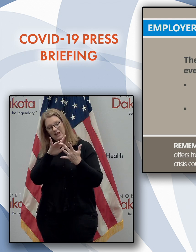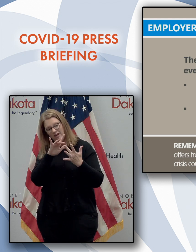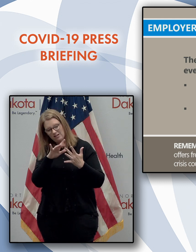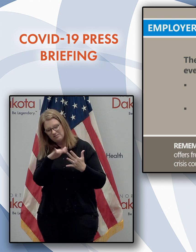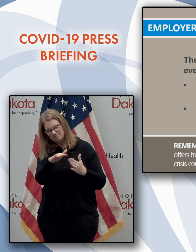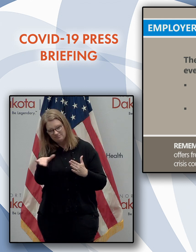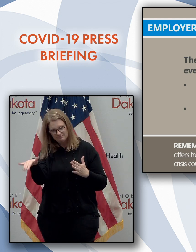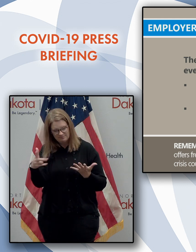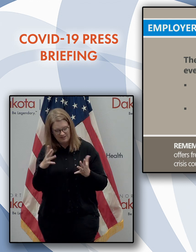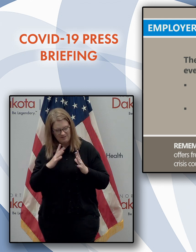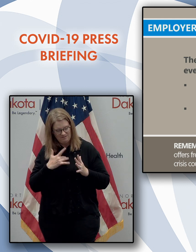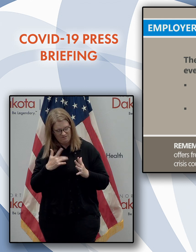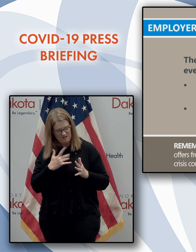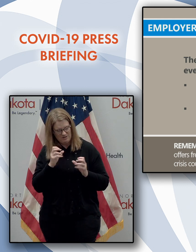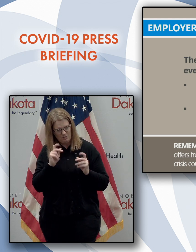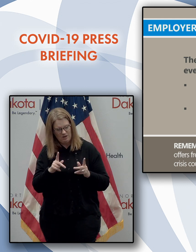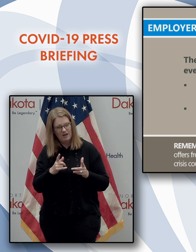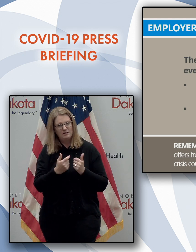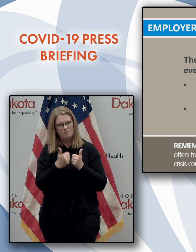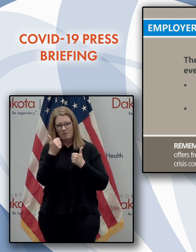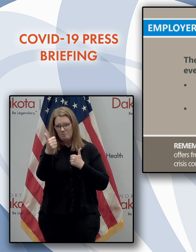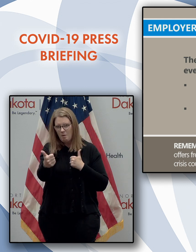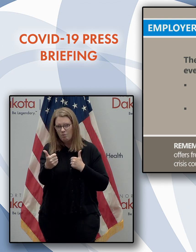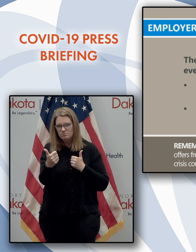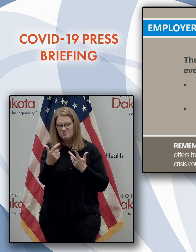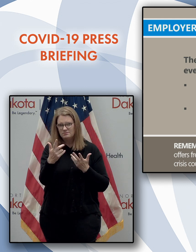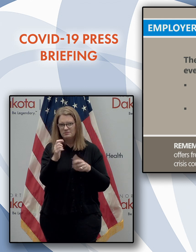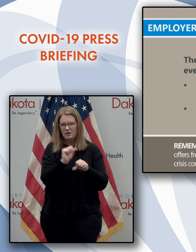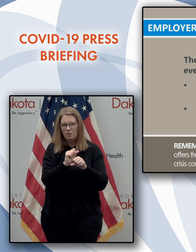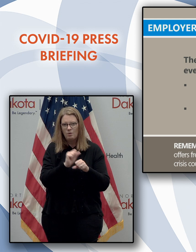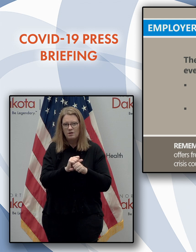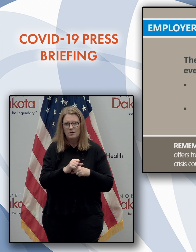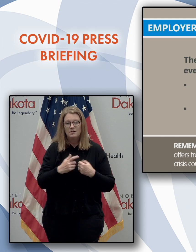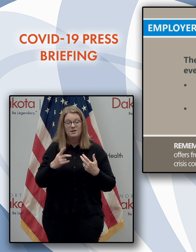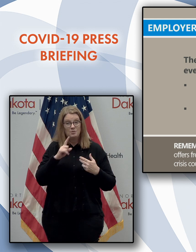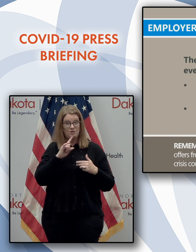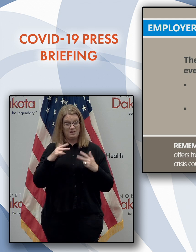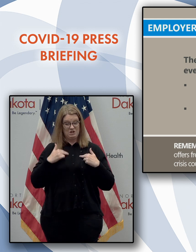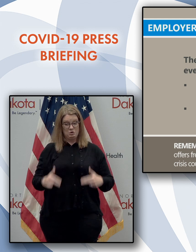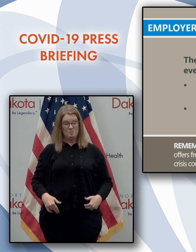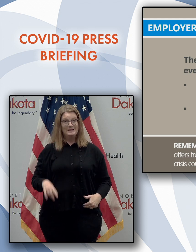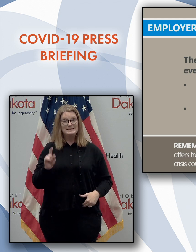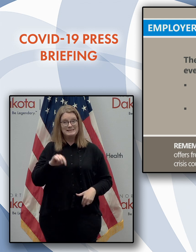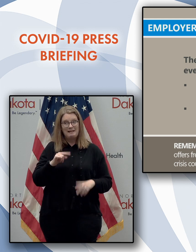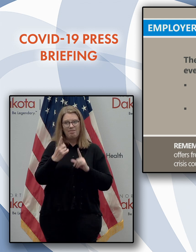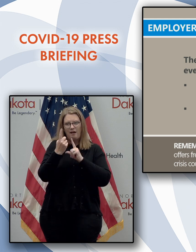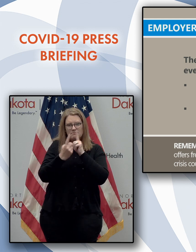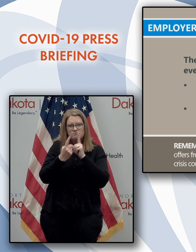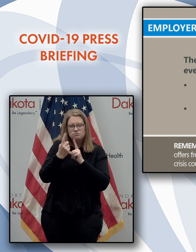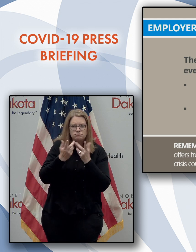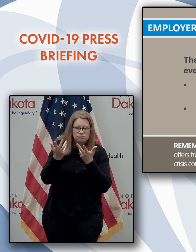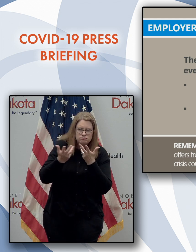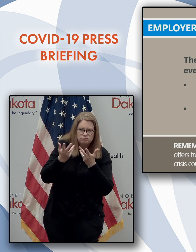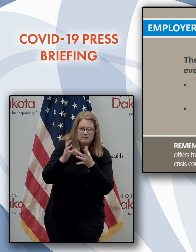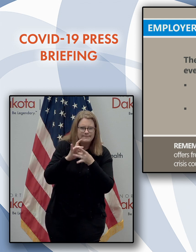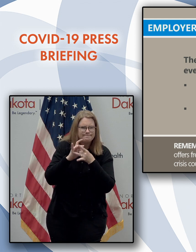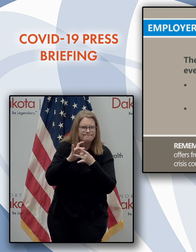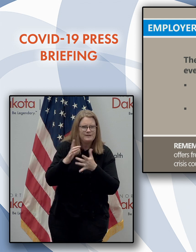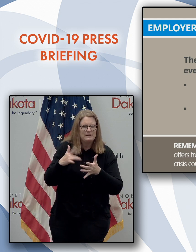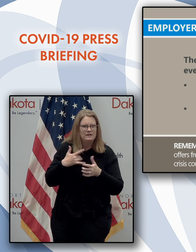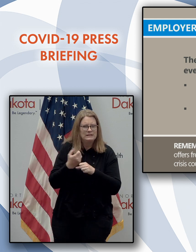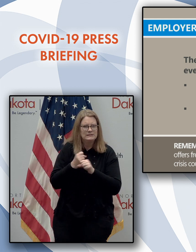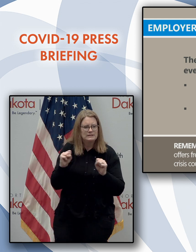during this time of remote working. Humans need personal communication and familiar faces in order to remain connected and feel